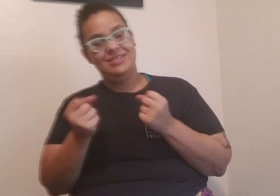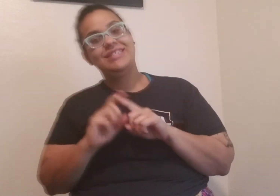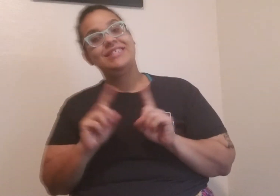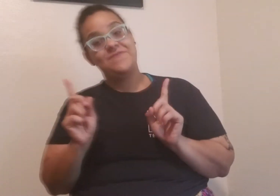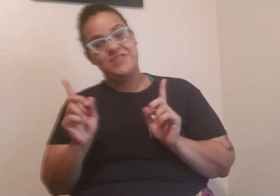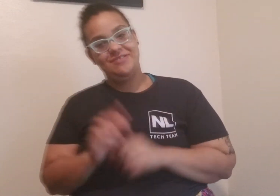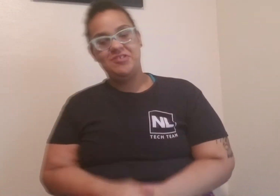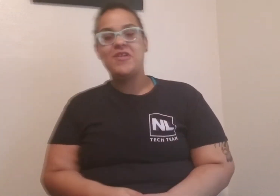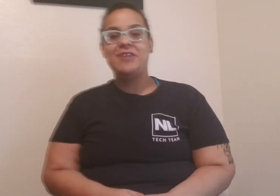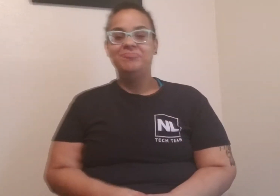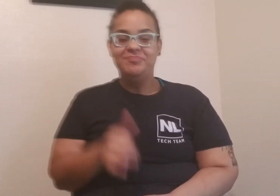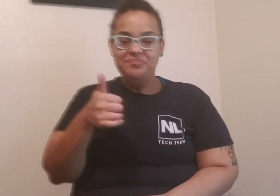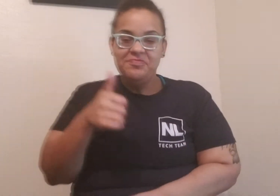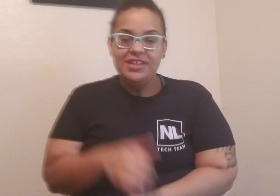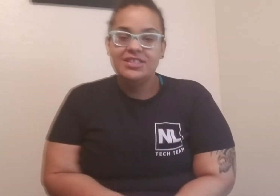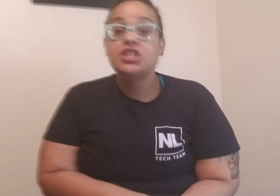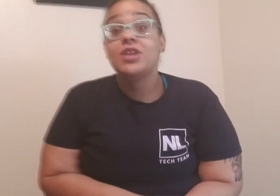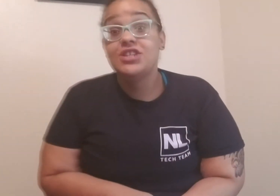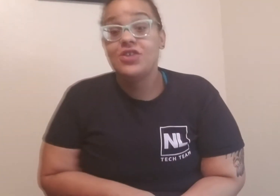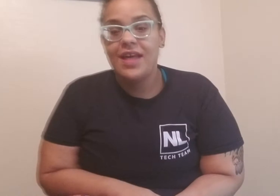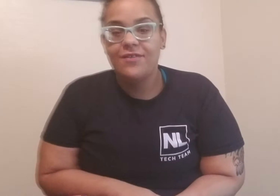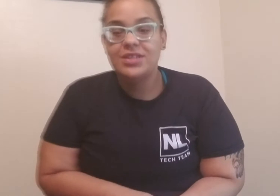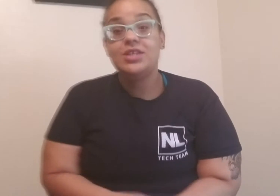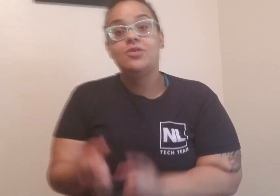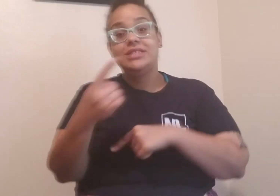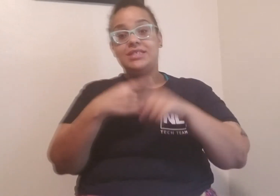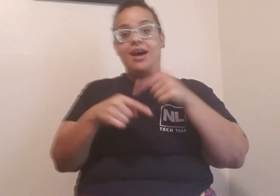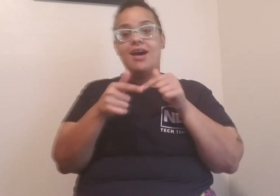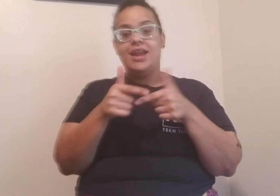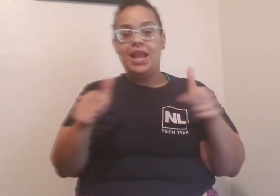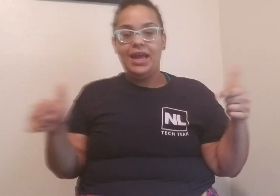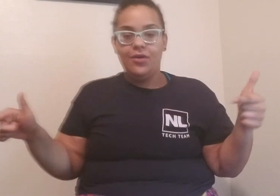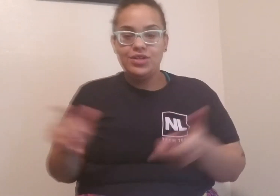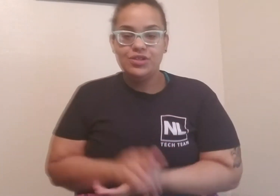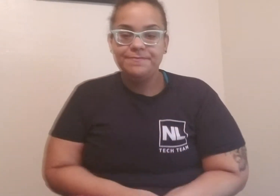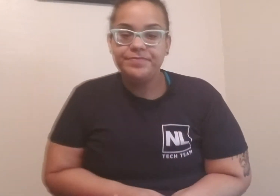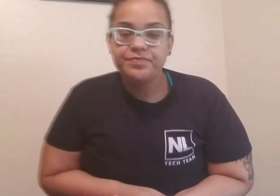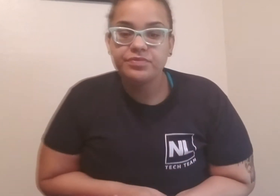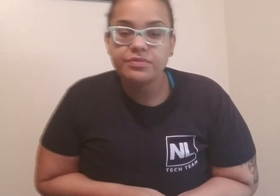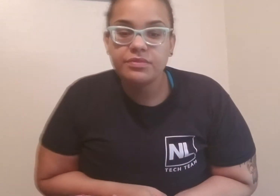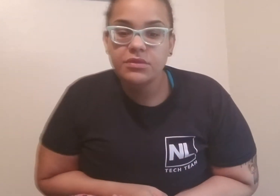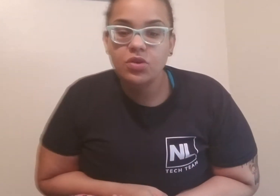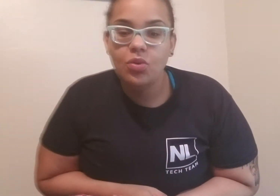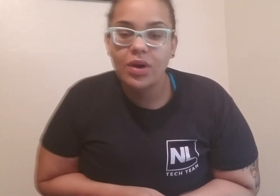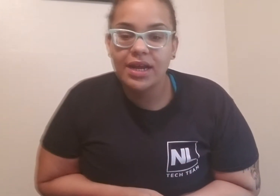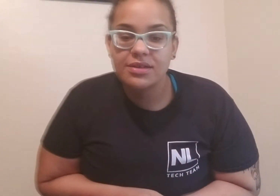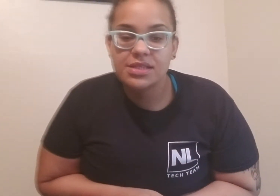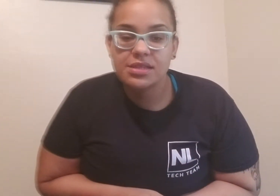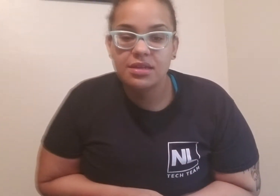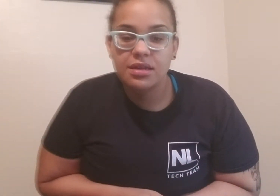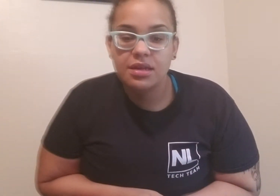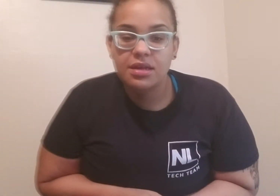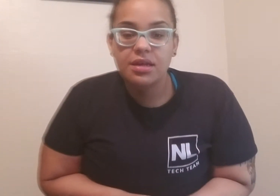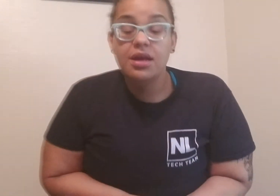It's different, okay? So I just wanted to show you that difference. So sign language. What else?